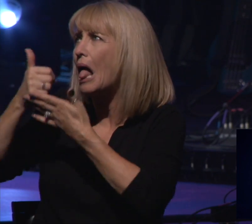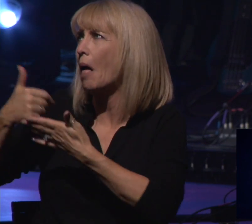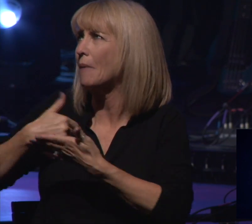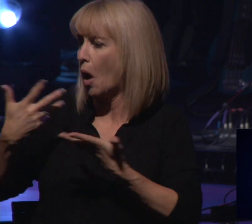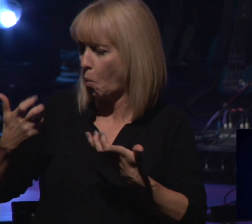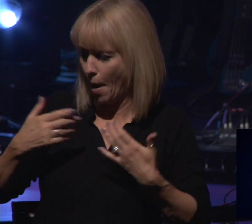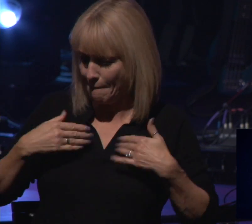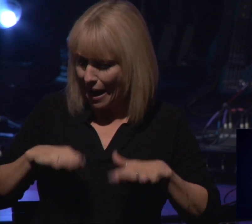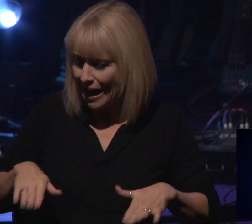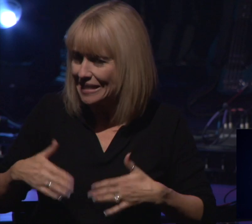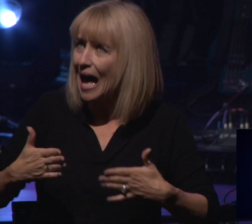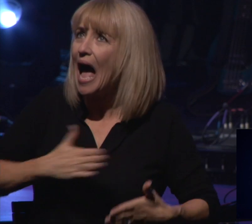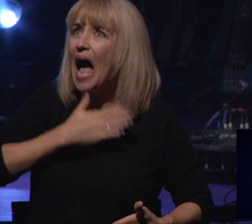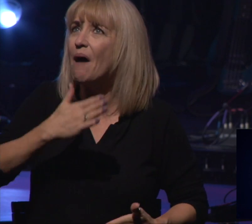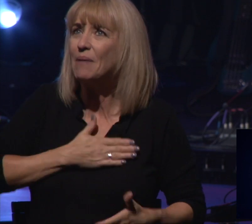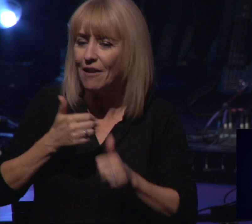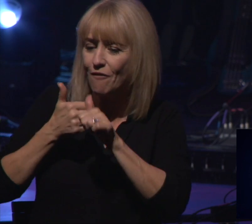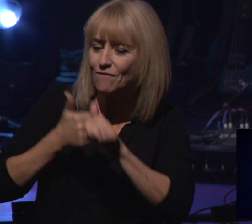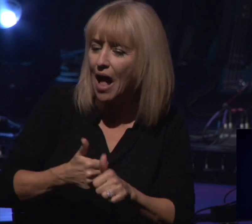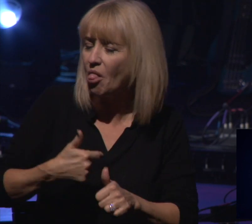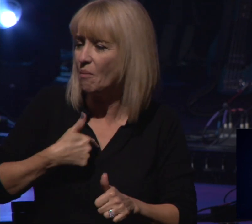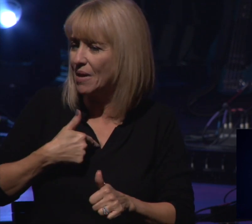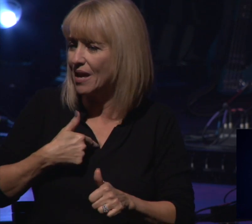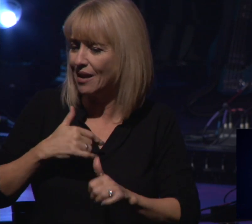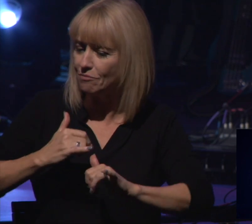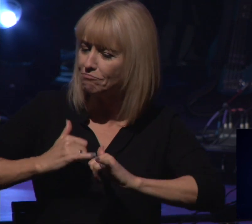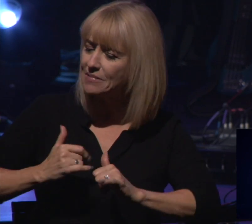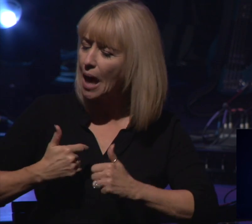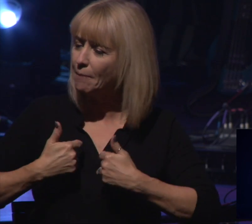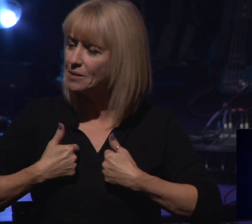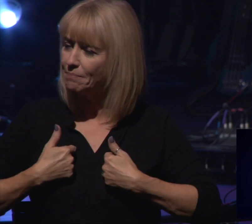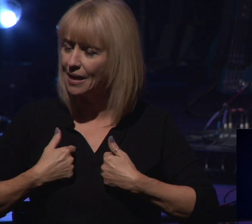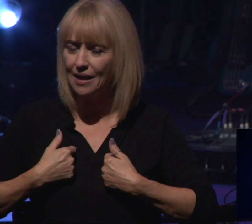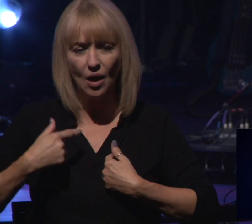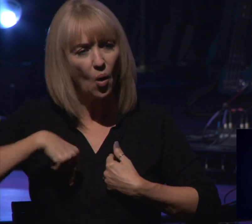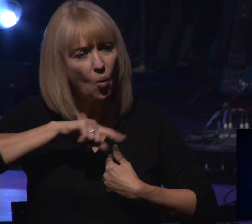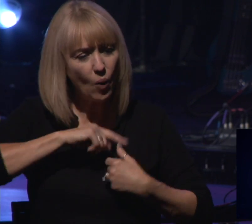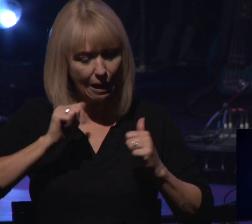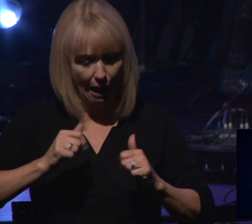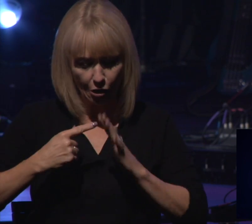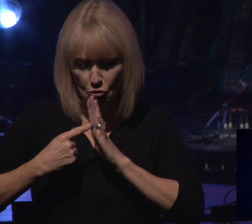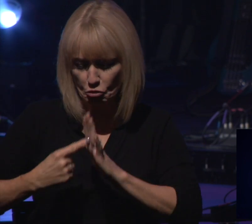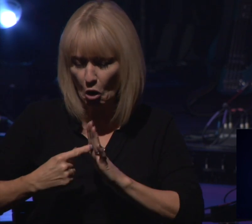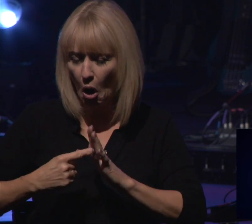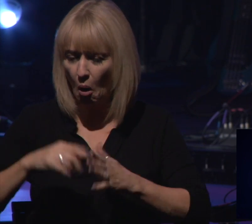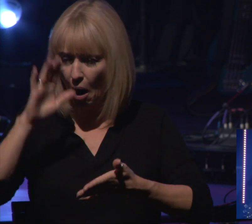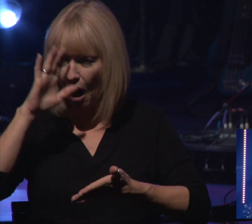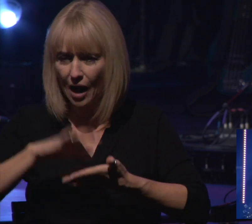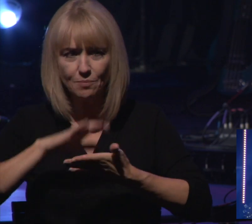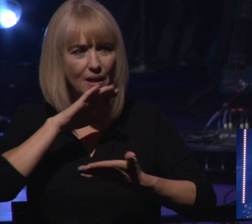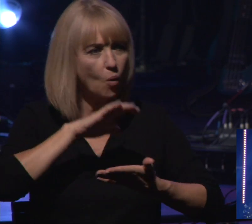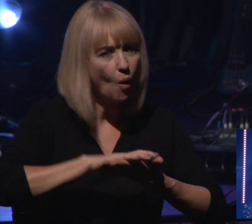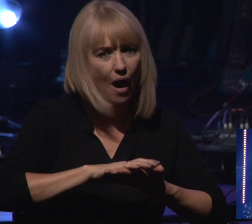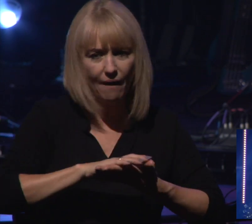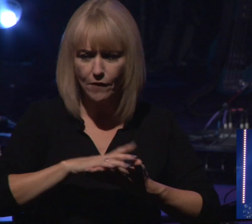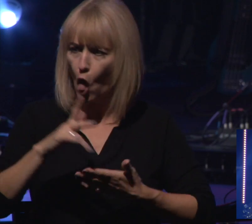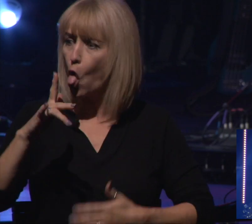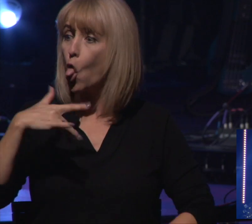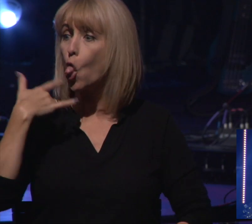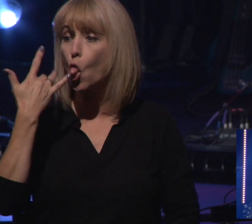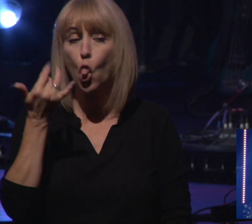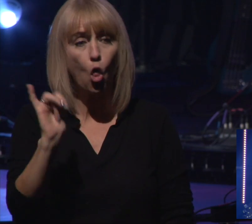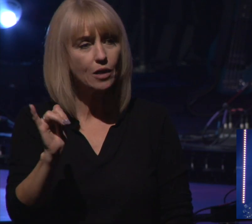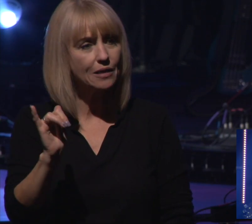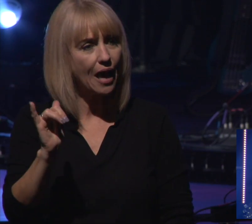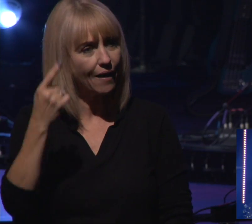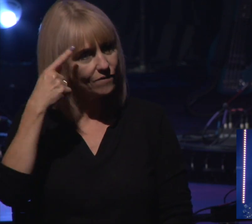are happy to follow you. And they want to be like you. And you demonstrate what being a husband and being a father, what being a wife,